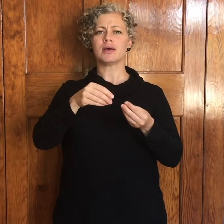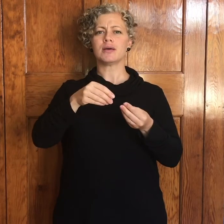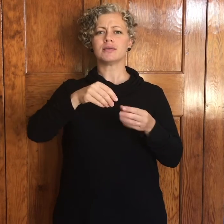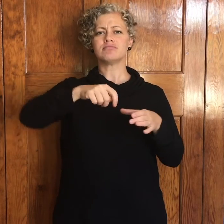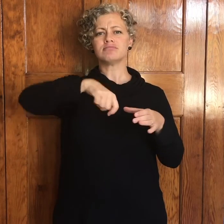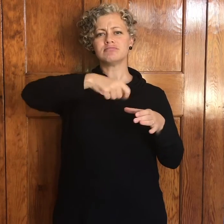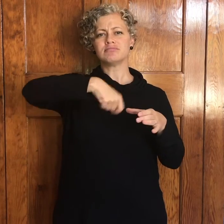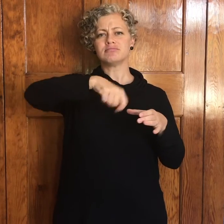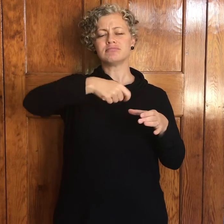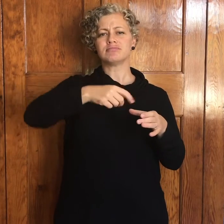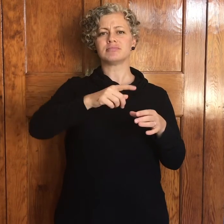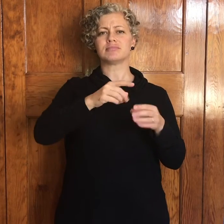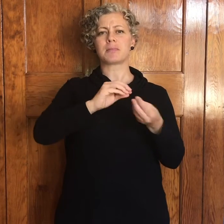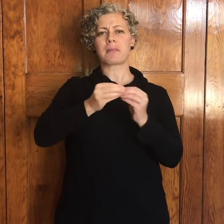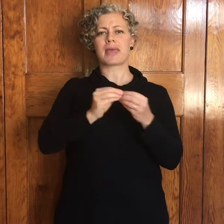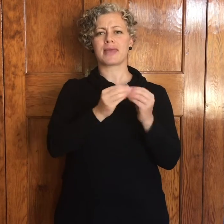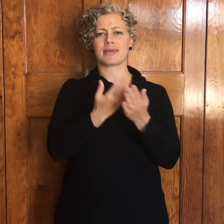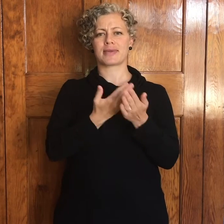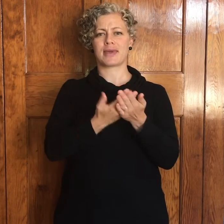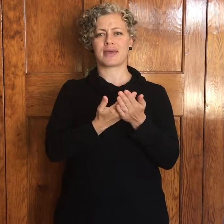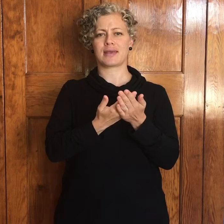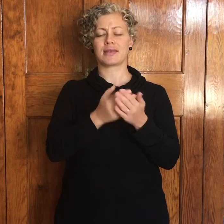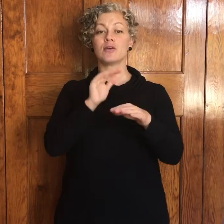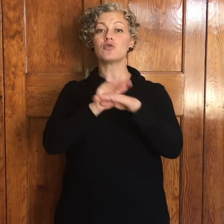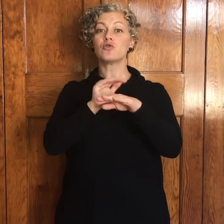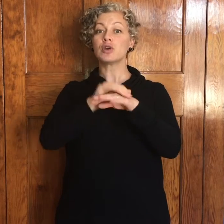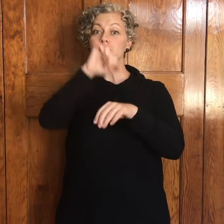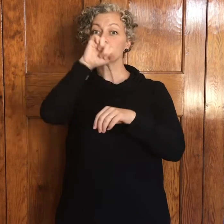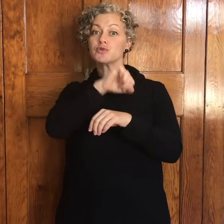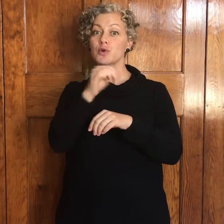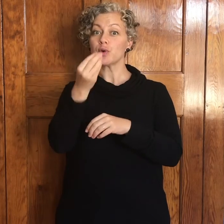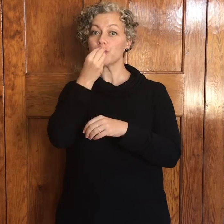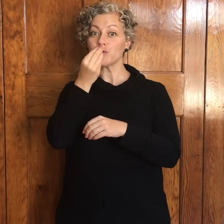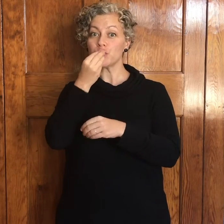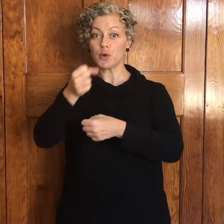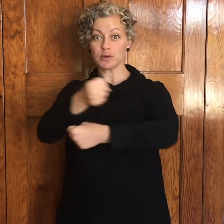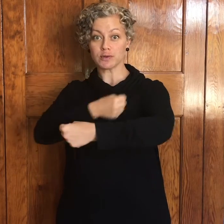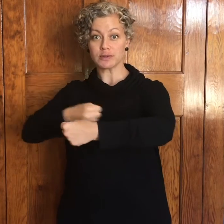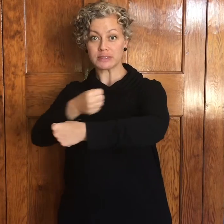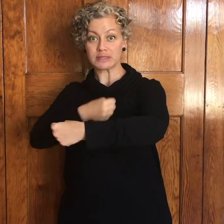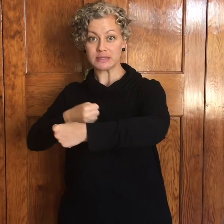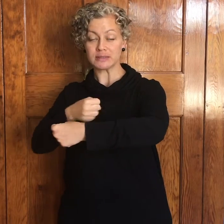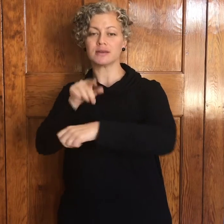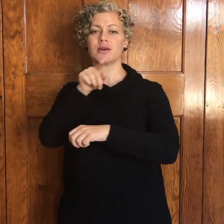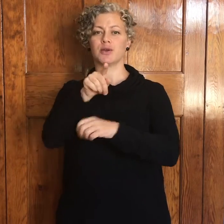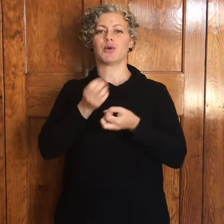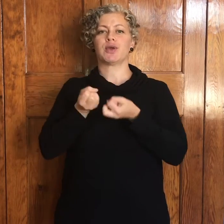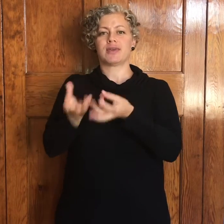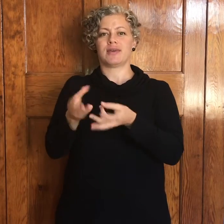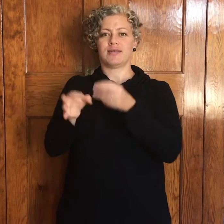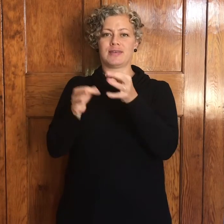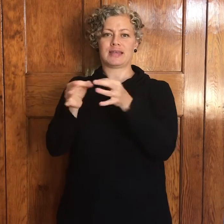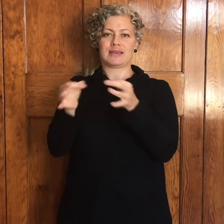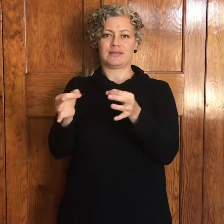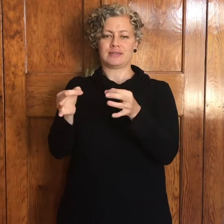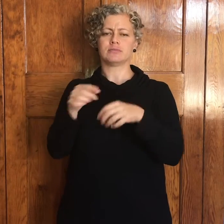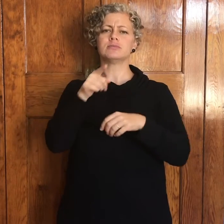meals. Use sea salt as a base and gradually add different